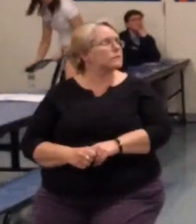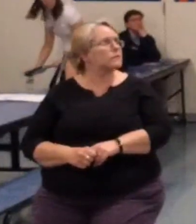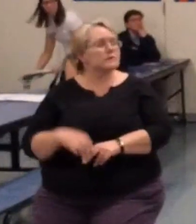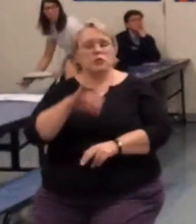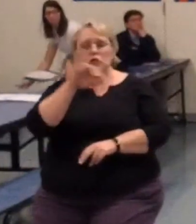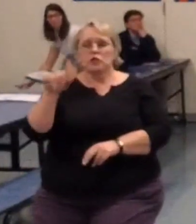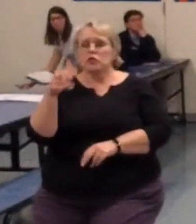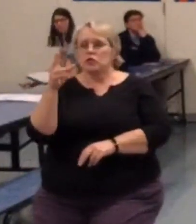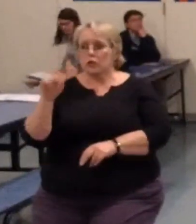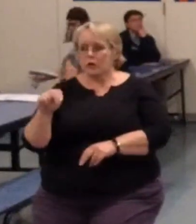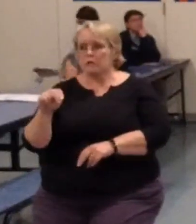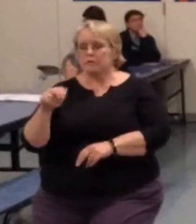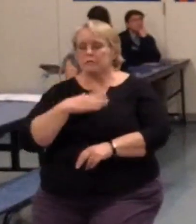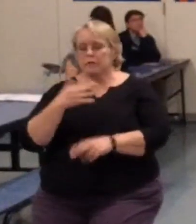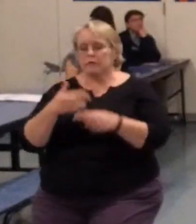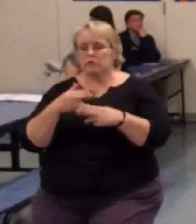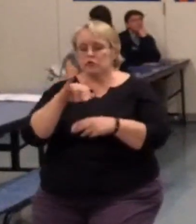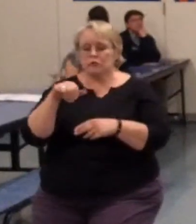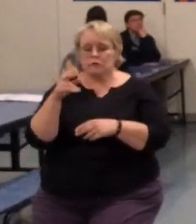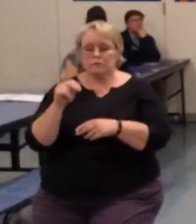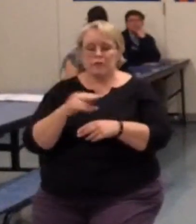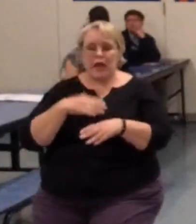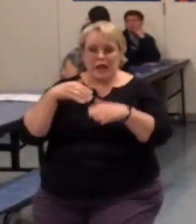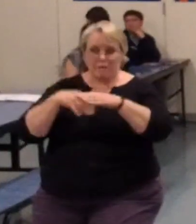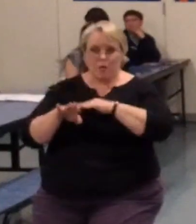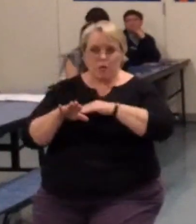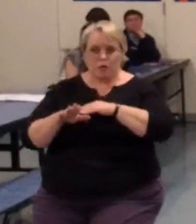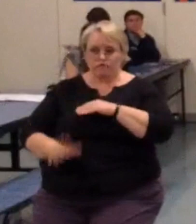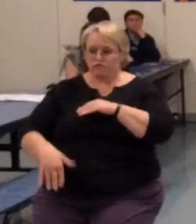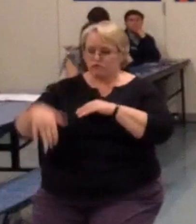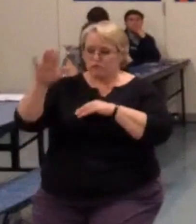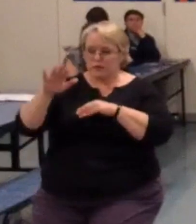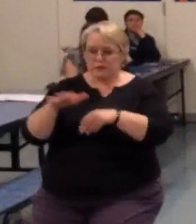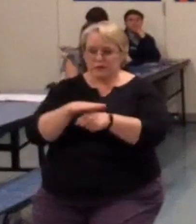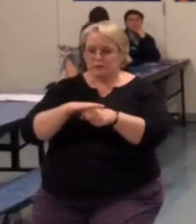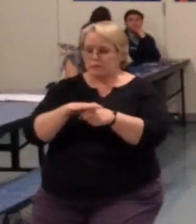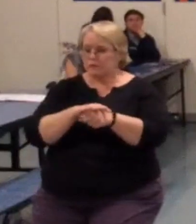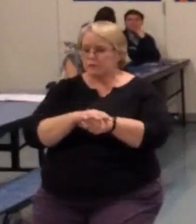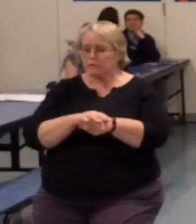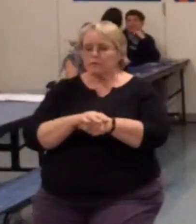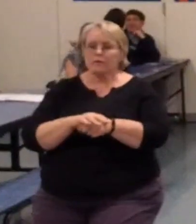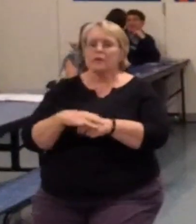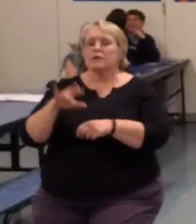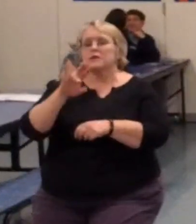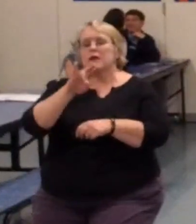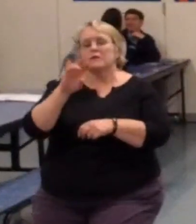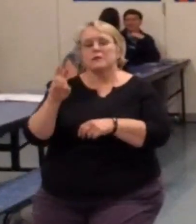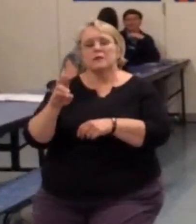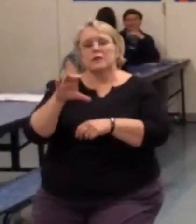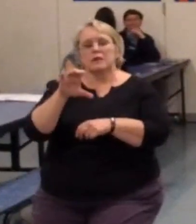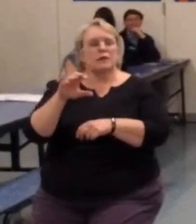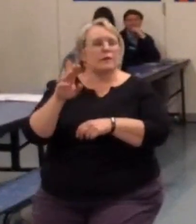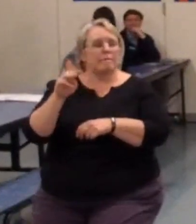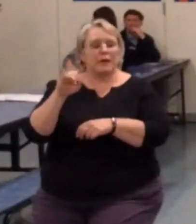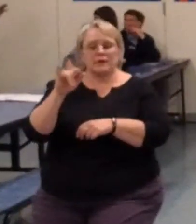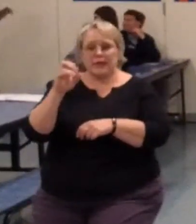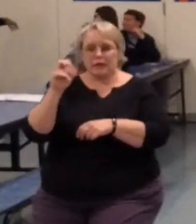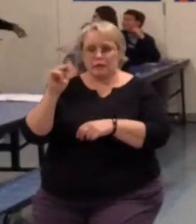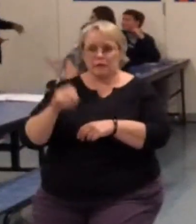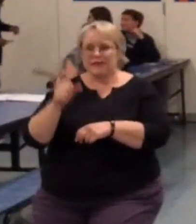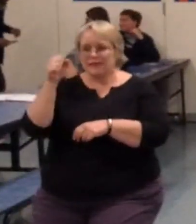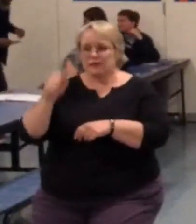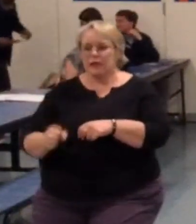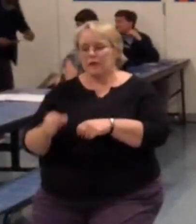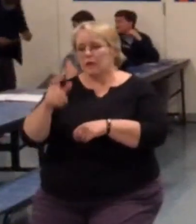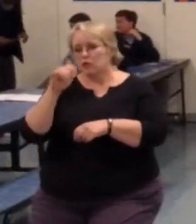John Ratajczak. I was born and raised in Hessville, 7600 block of Montana, which is on the south side of the